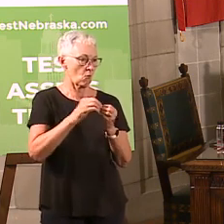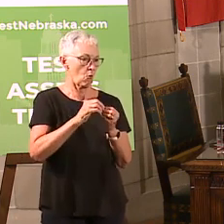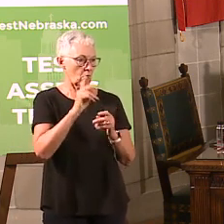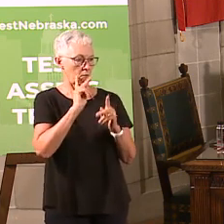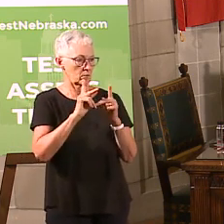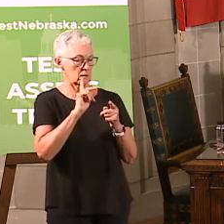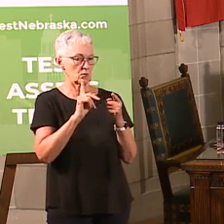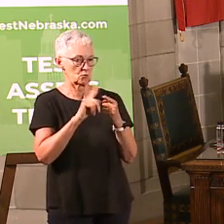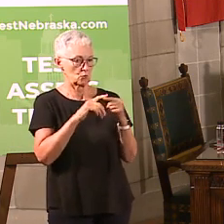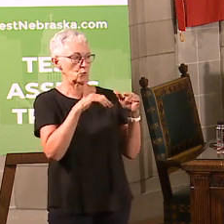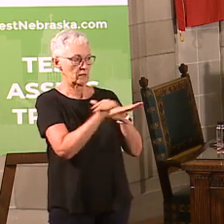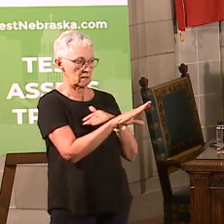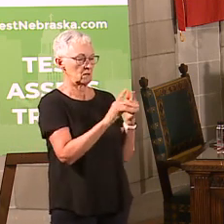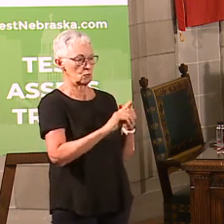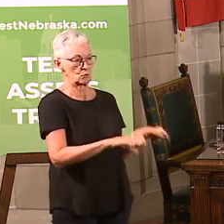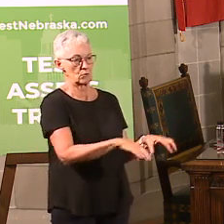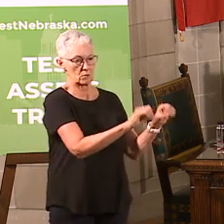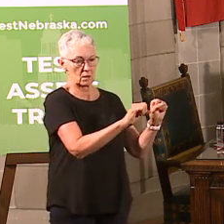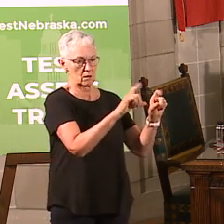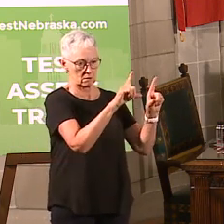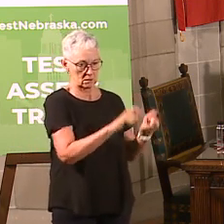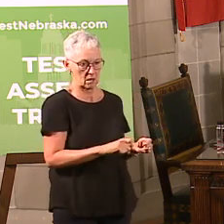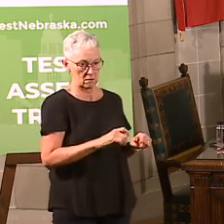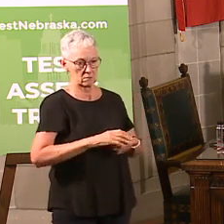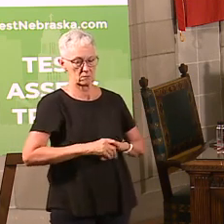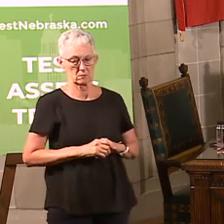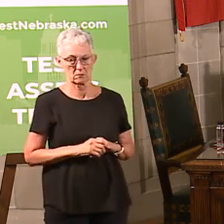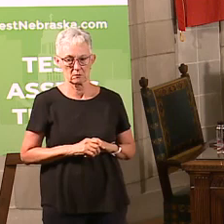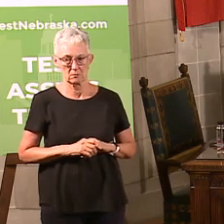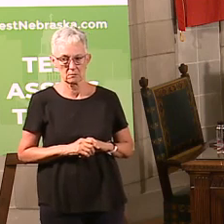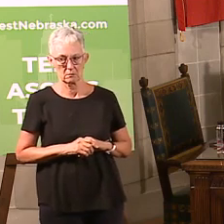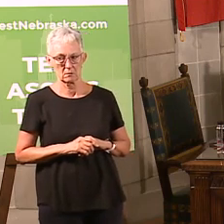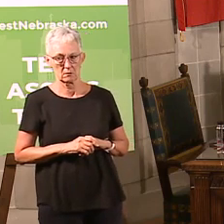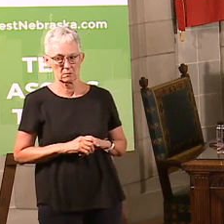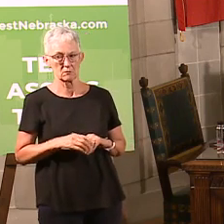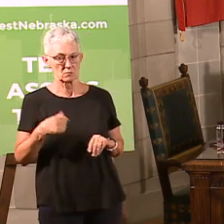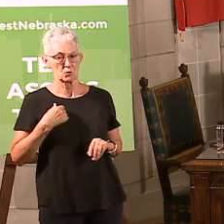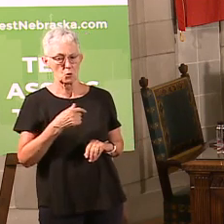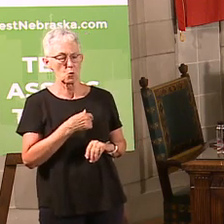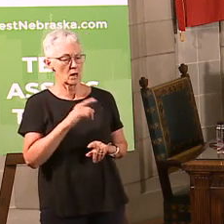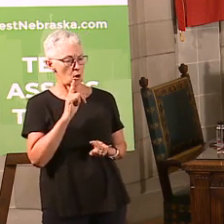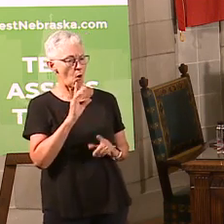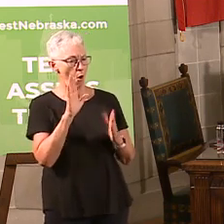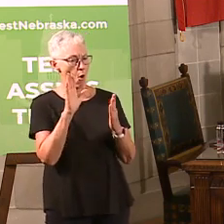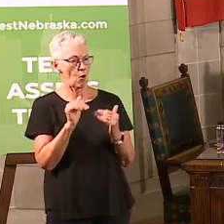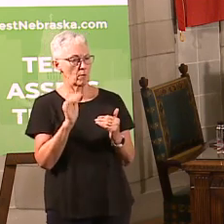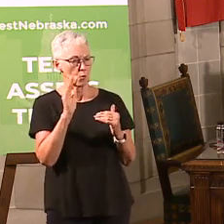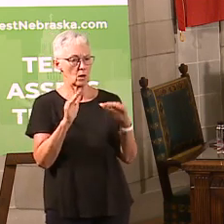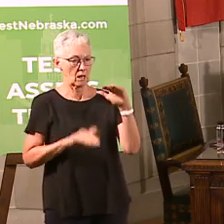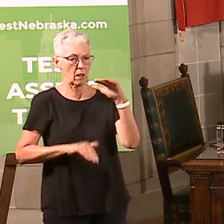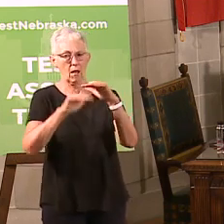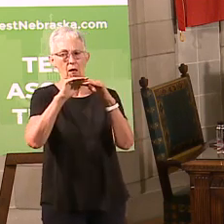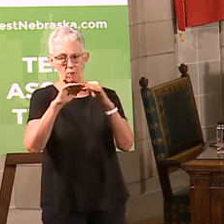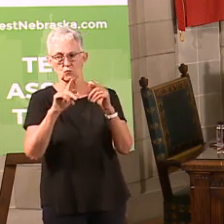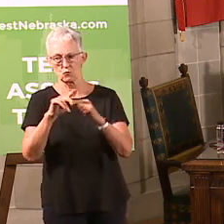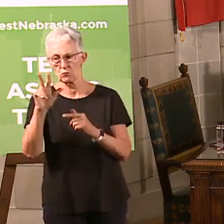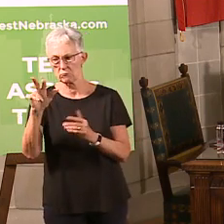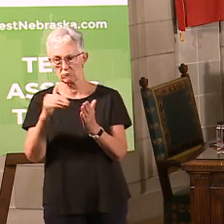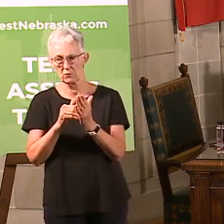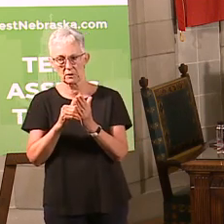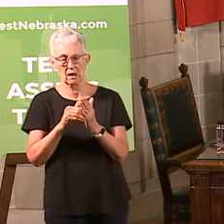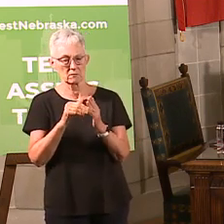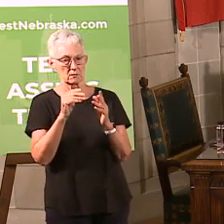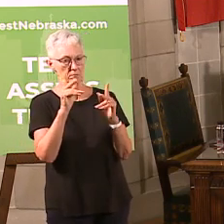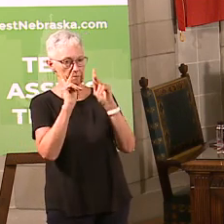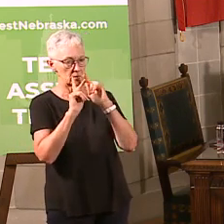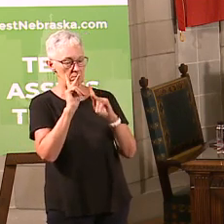symptomatic necessarily. So we will reaching the 3,000 tests with people who are not symptomatic. Does